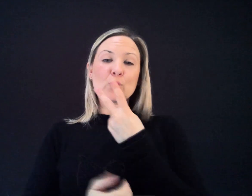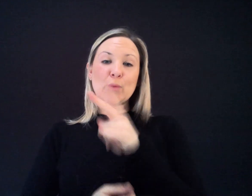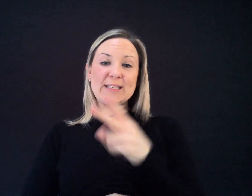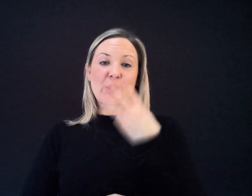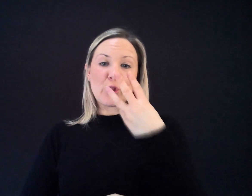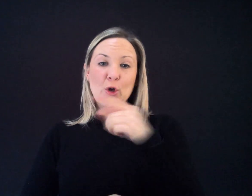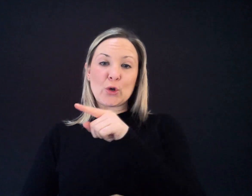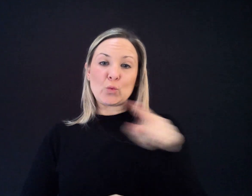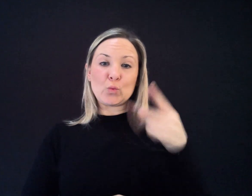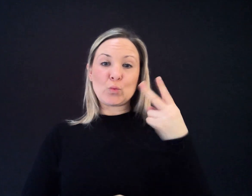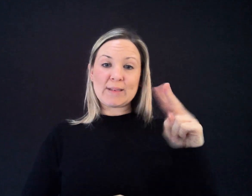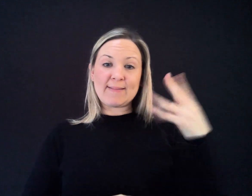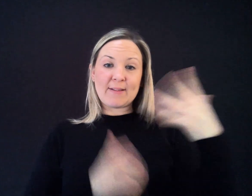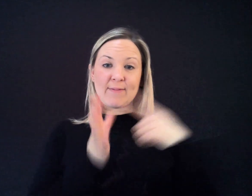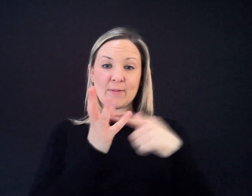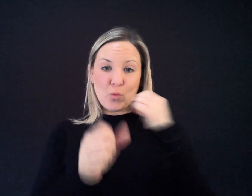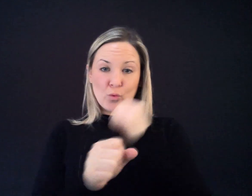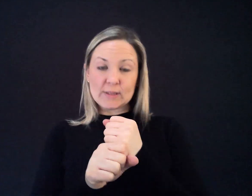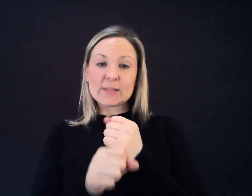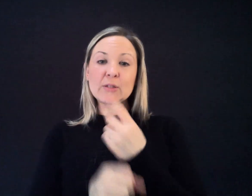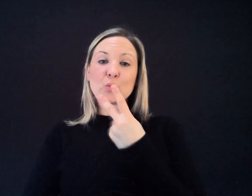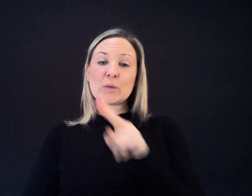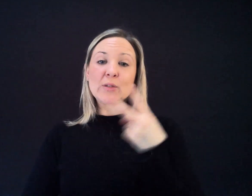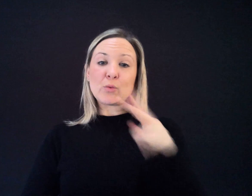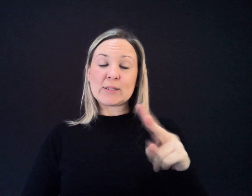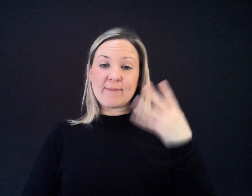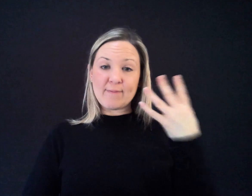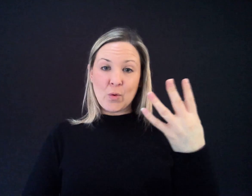August 2024 at the Novotel Sydney Olympic Park.